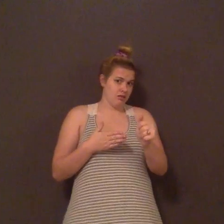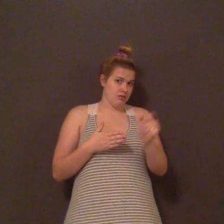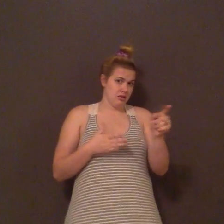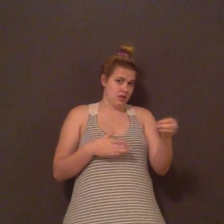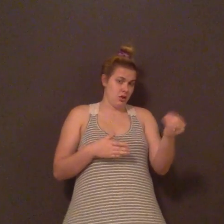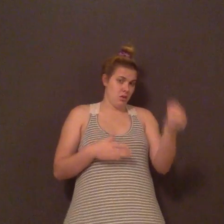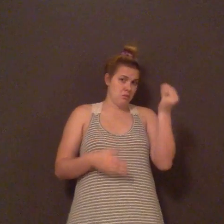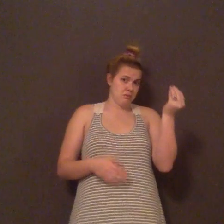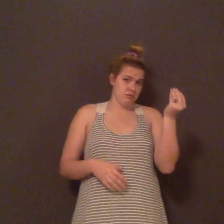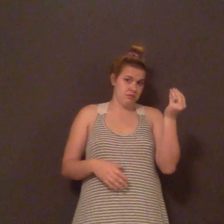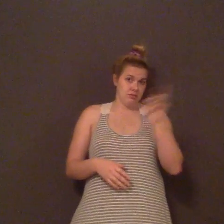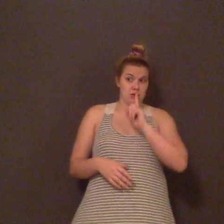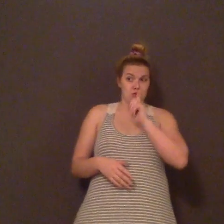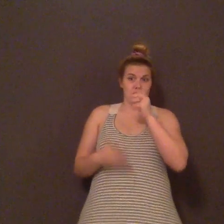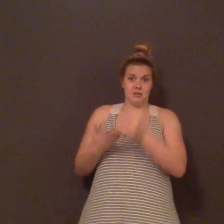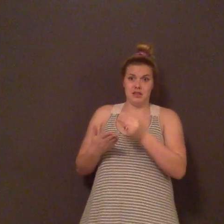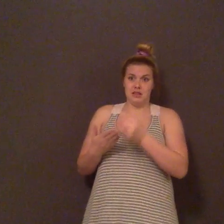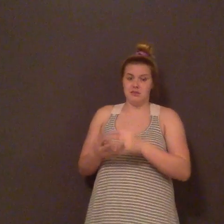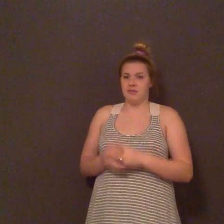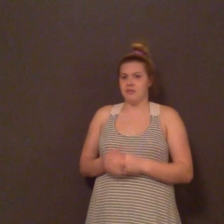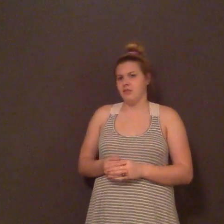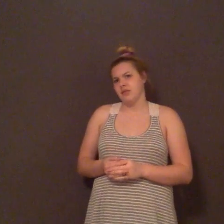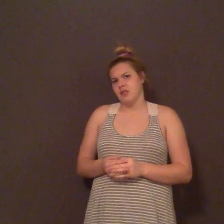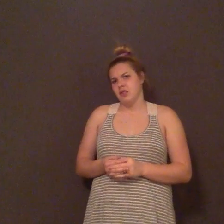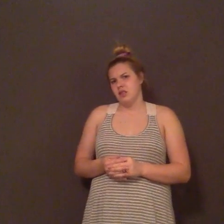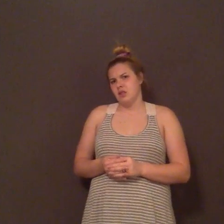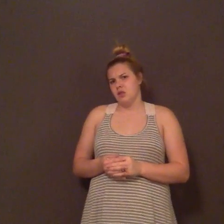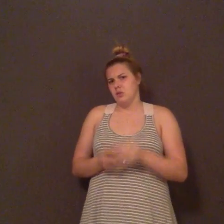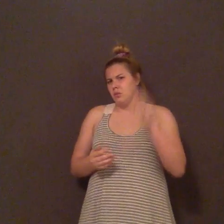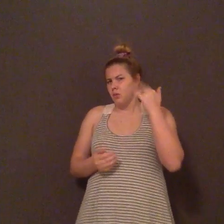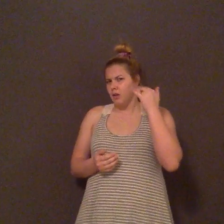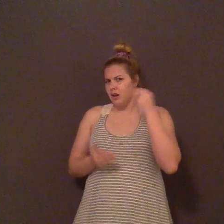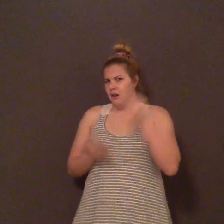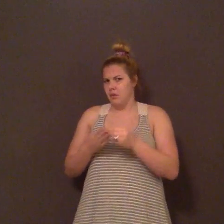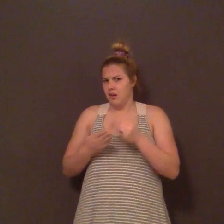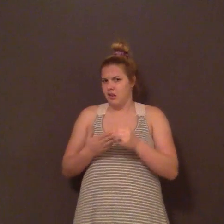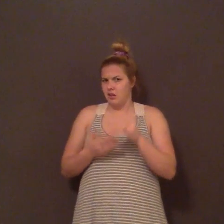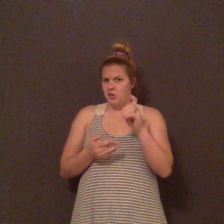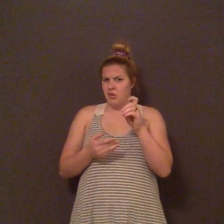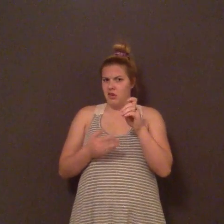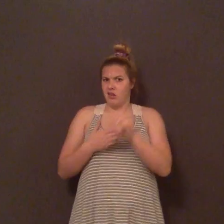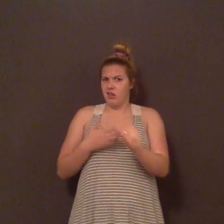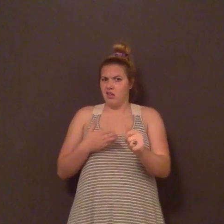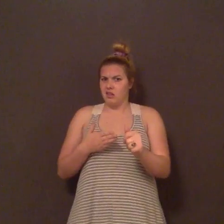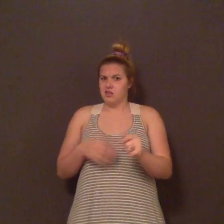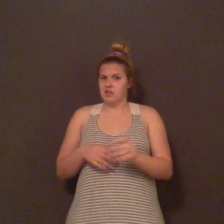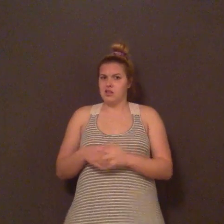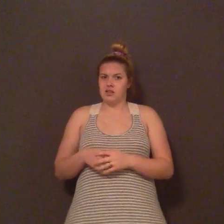It's real money, man. That's a lot of cash. What gives? May seem like a lot to you, but where I come from, that's fair